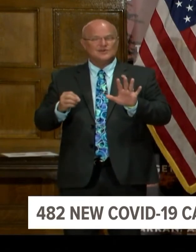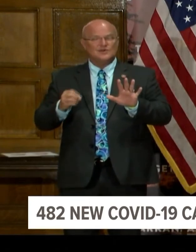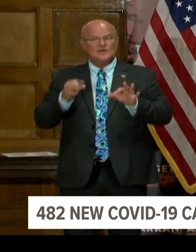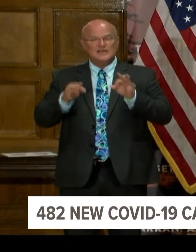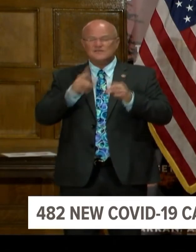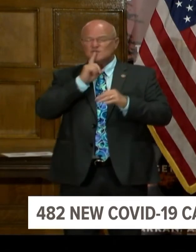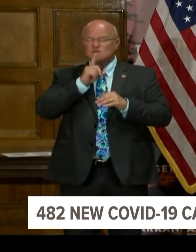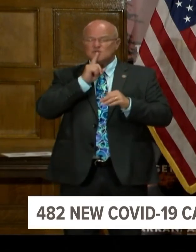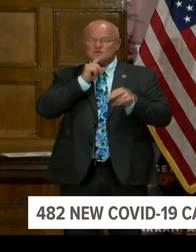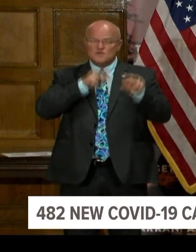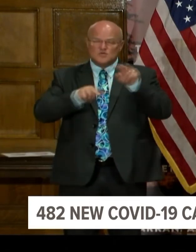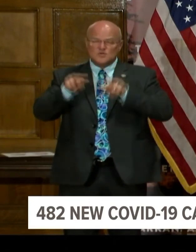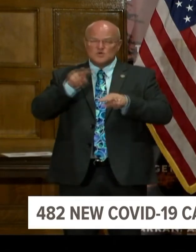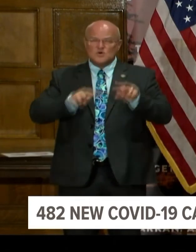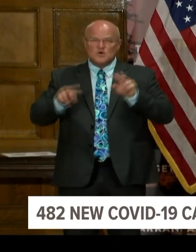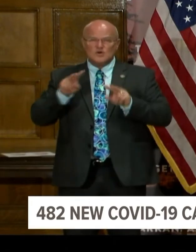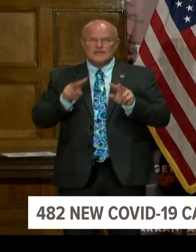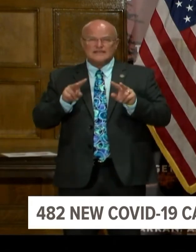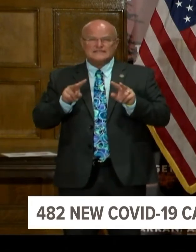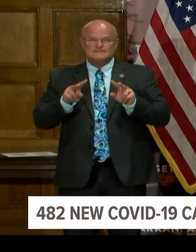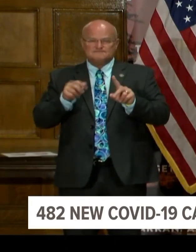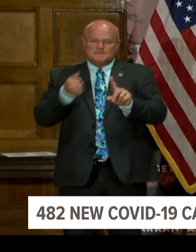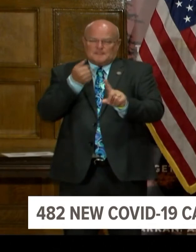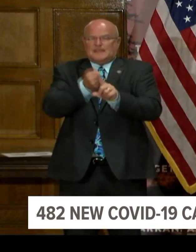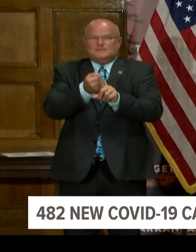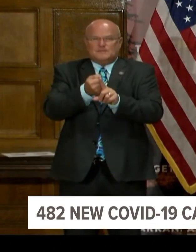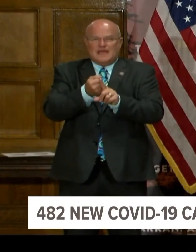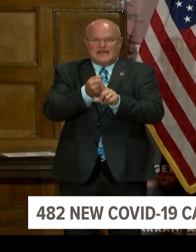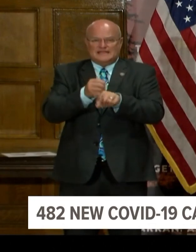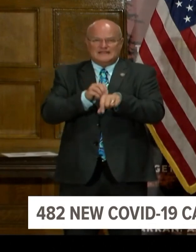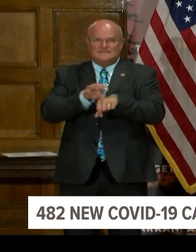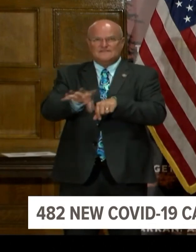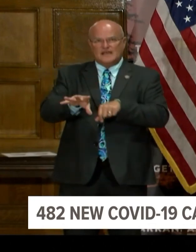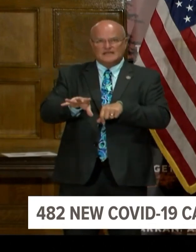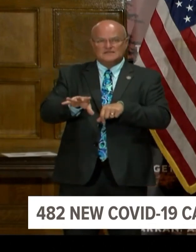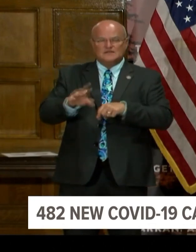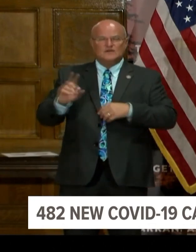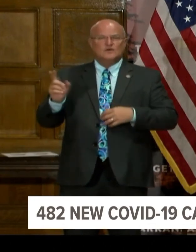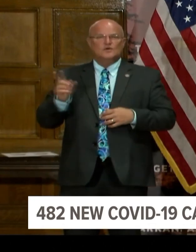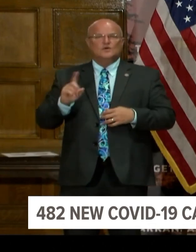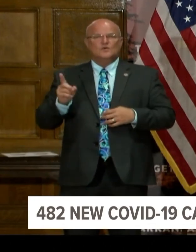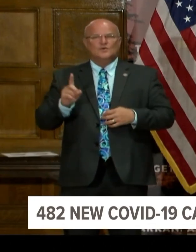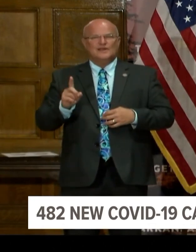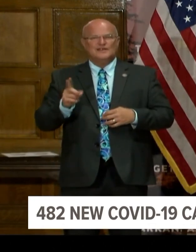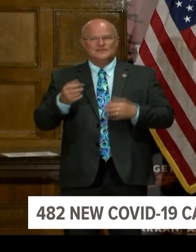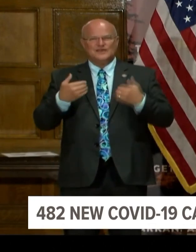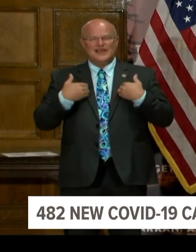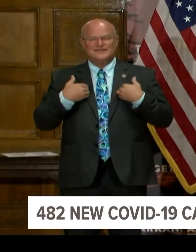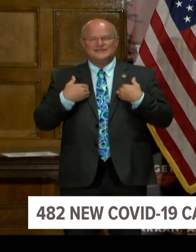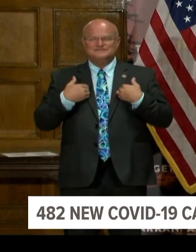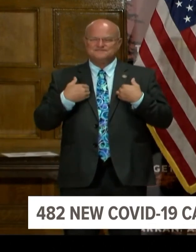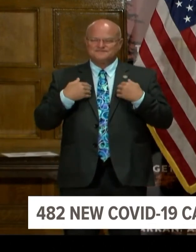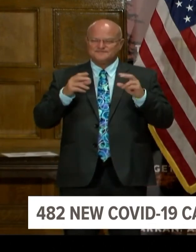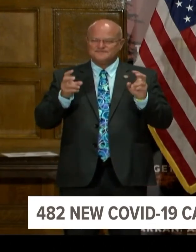if you really look at the multiplier impact effect, where, you have